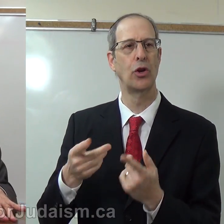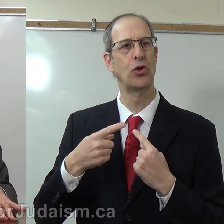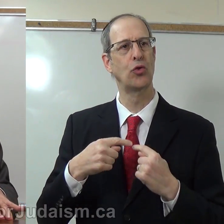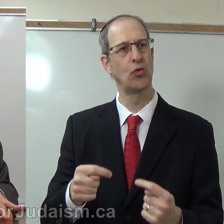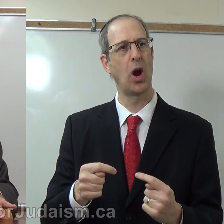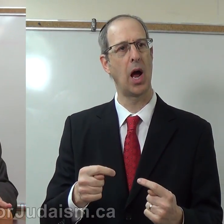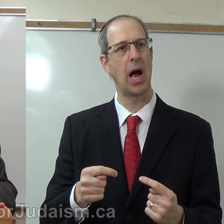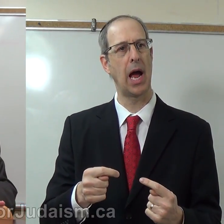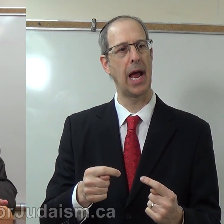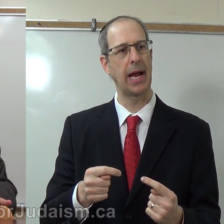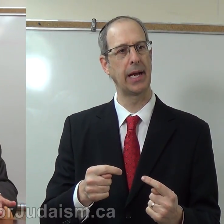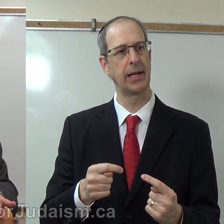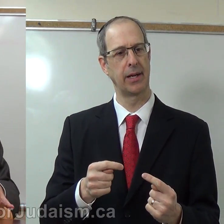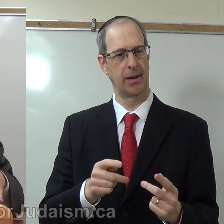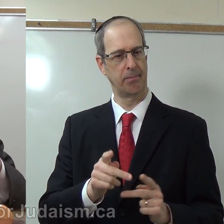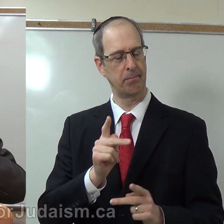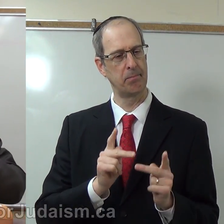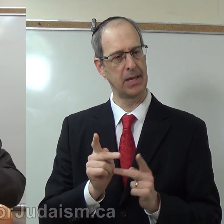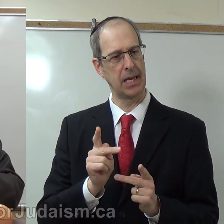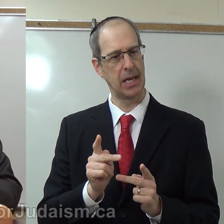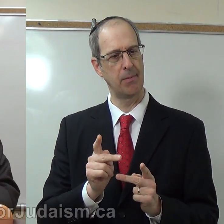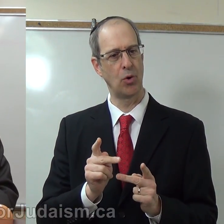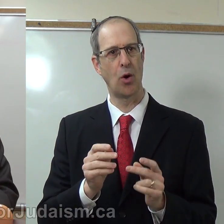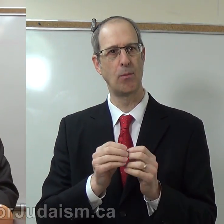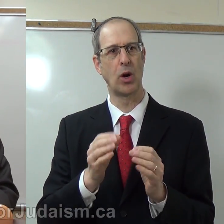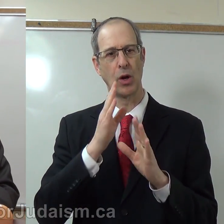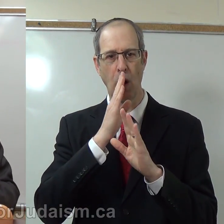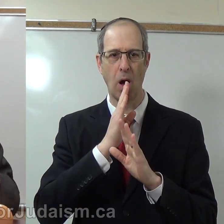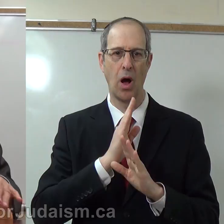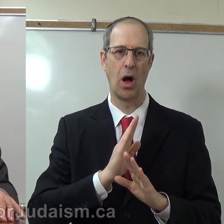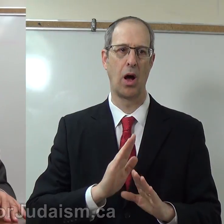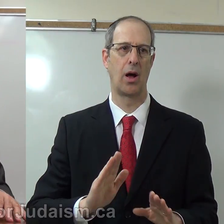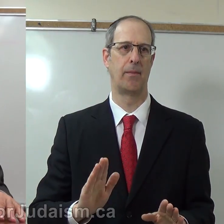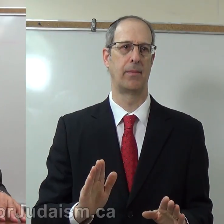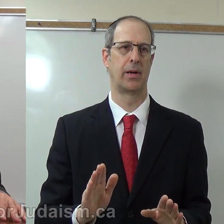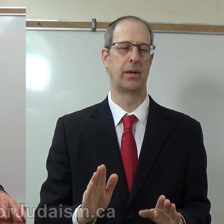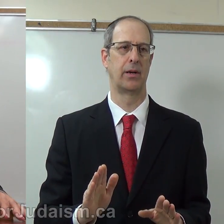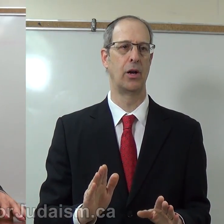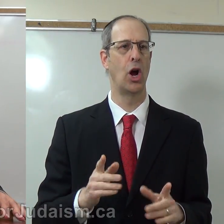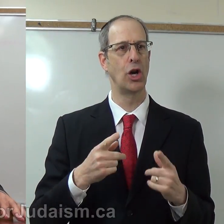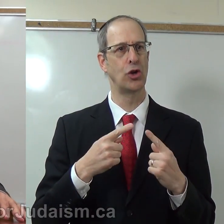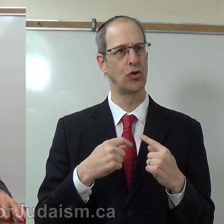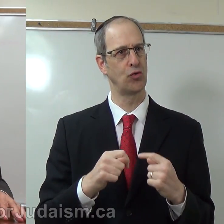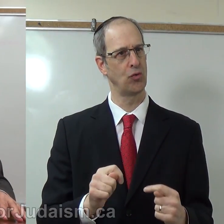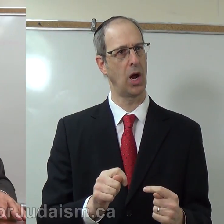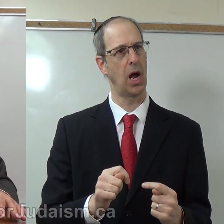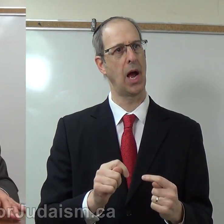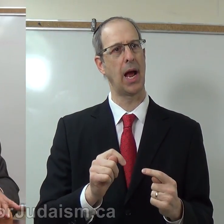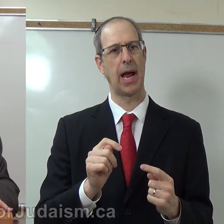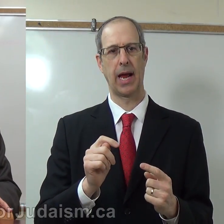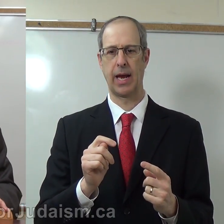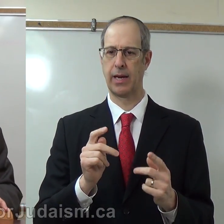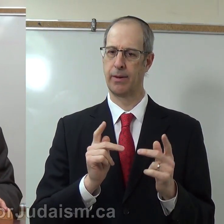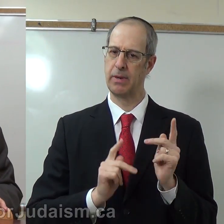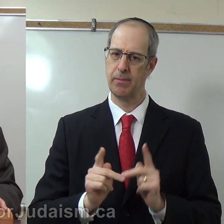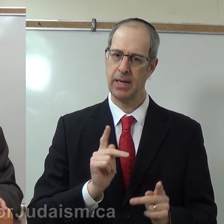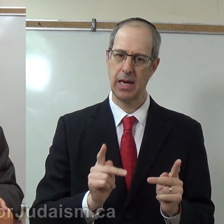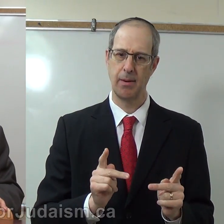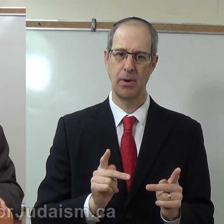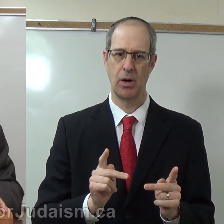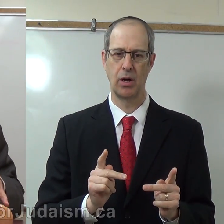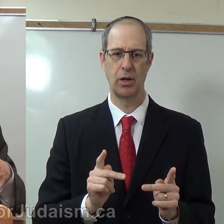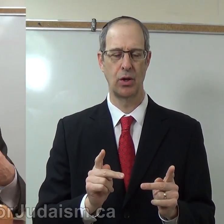people who are more calm, trying to be people people who overcome